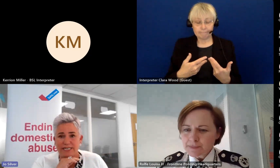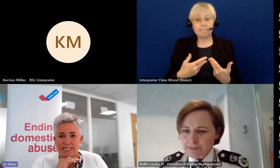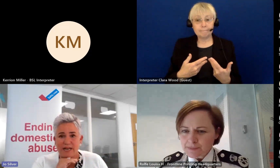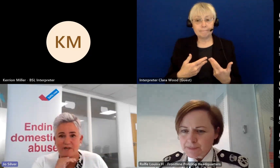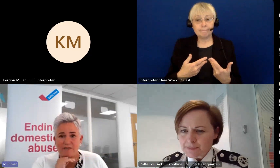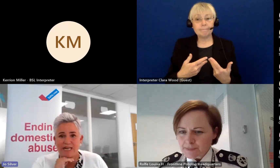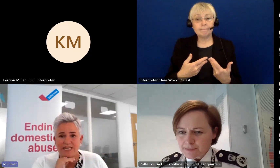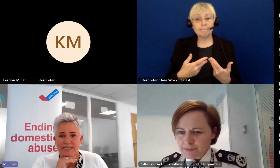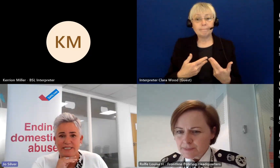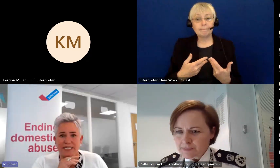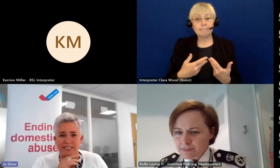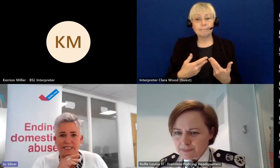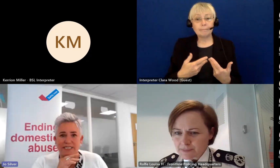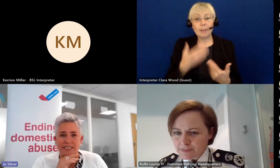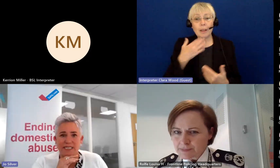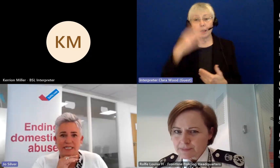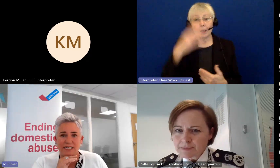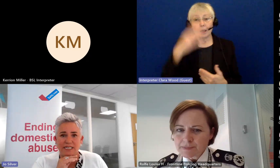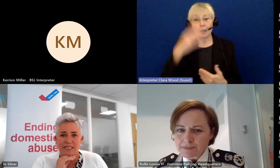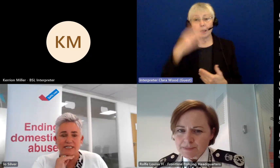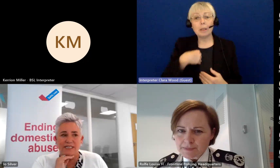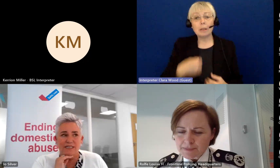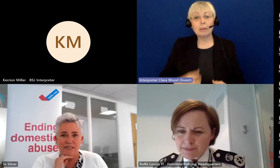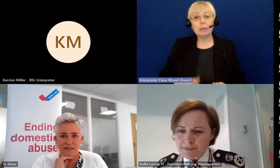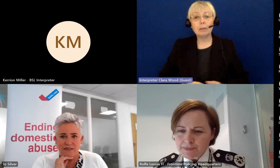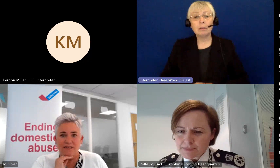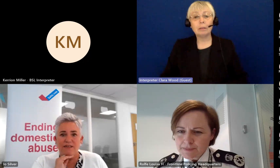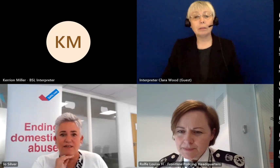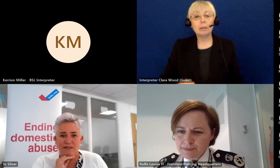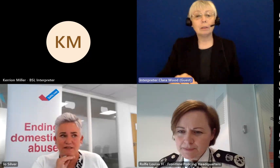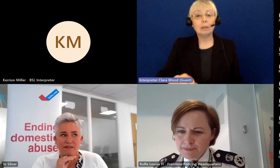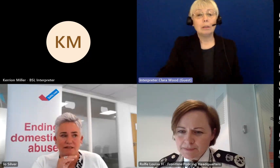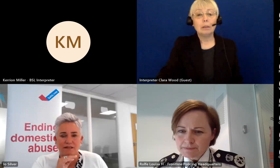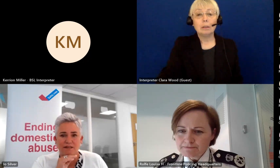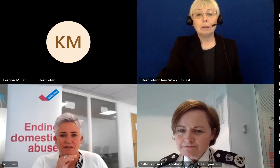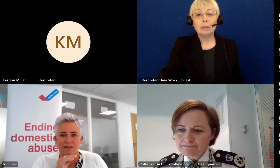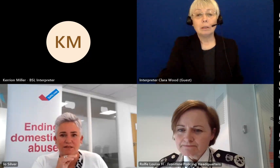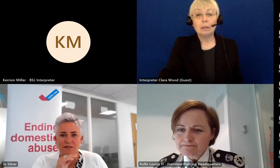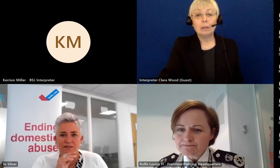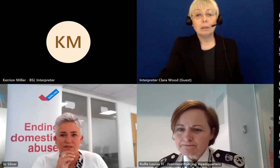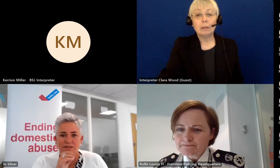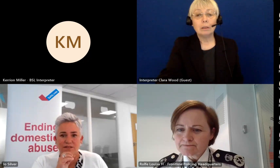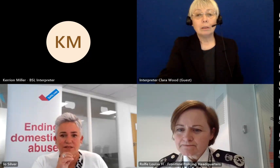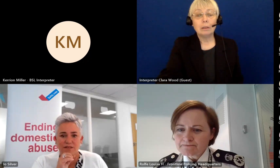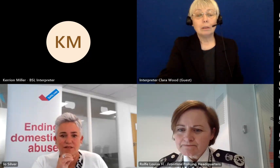brilliant colleague Sarah behind the scenes. Thank you for letting me know.